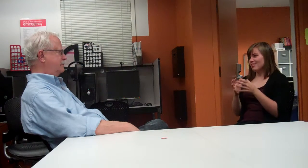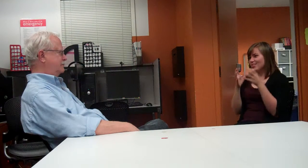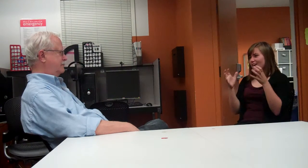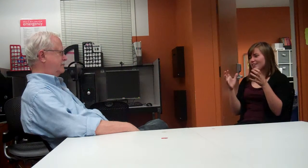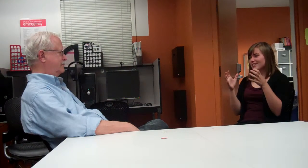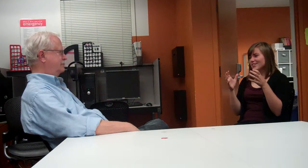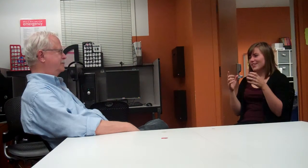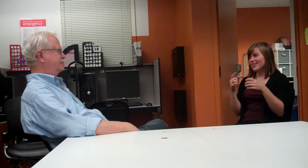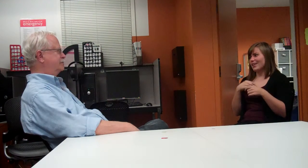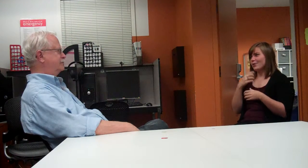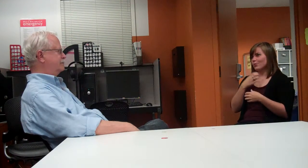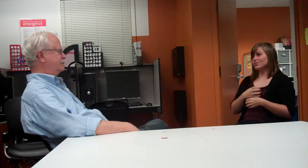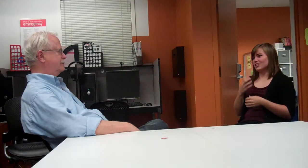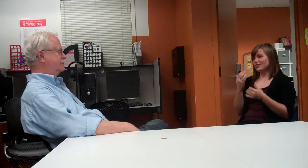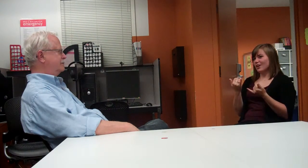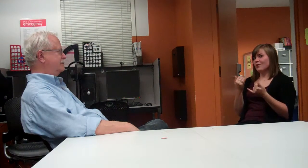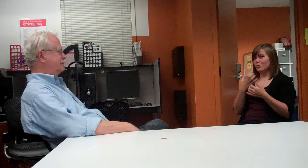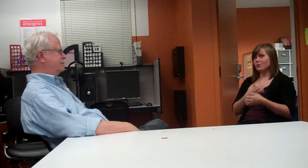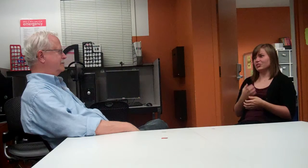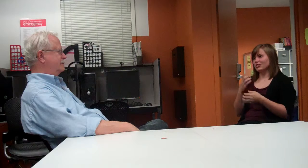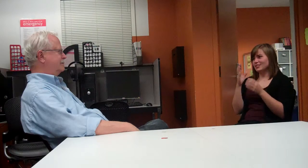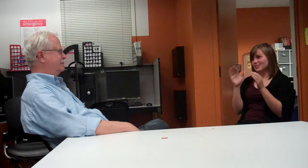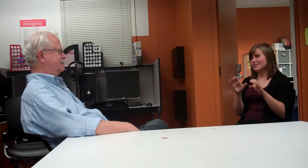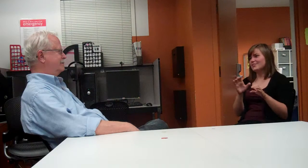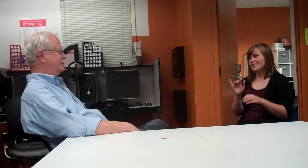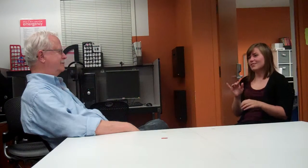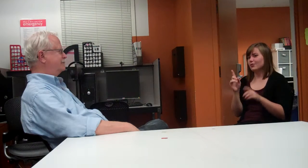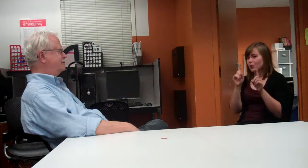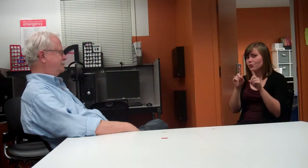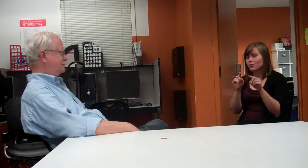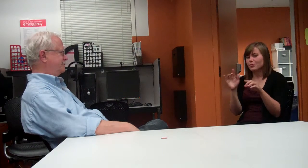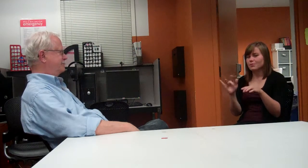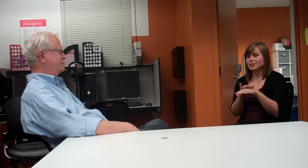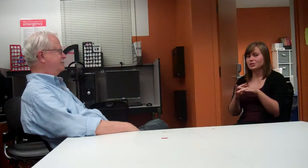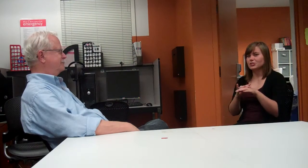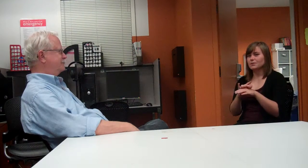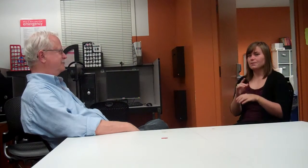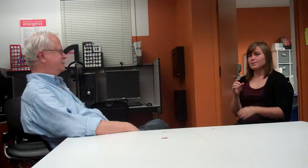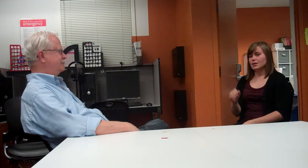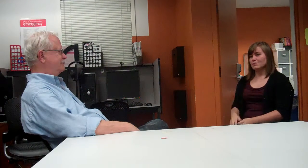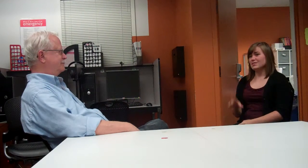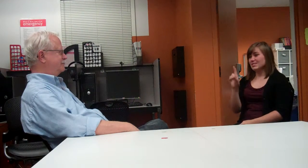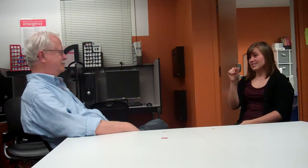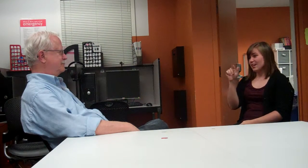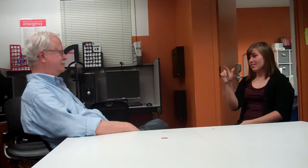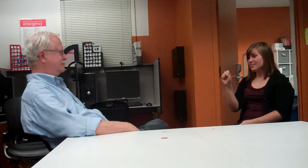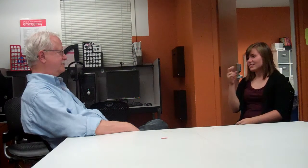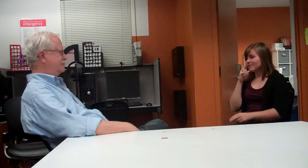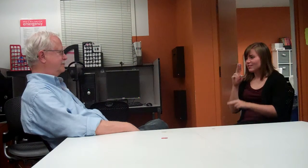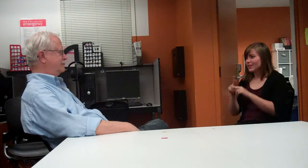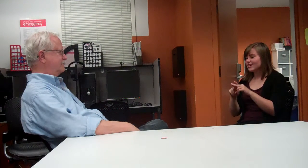But I love San Antonio, and Dallas is fun. It's just, I think the people there are really